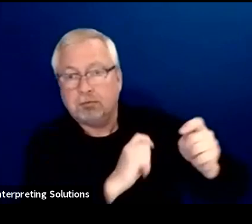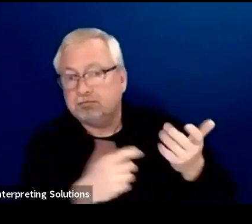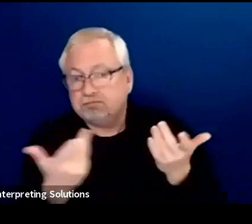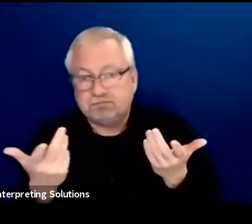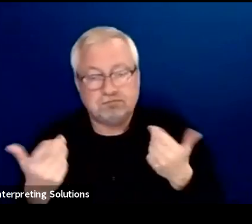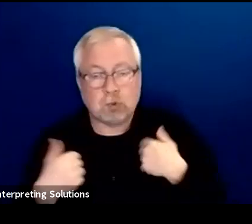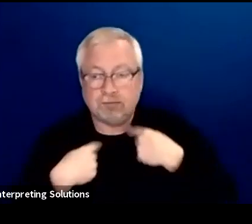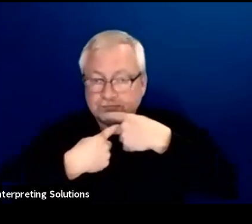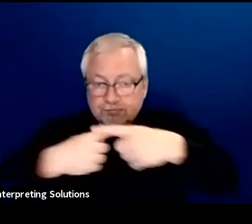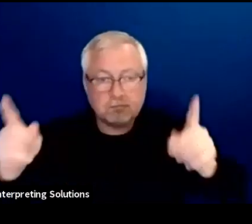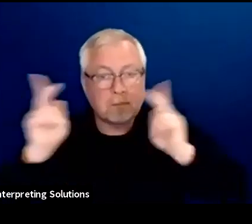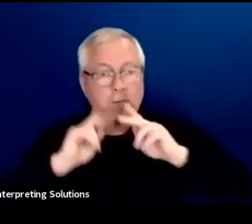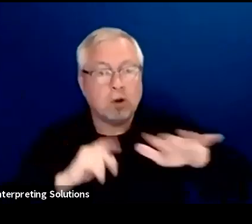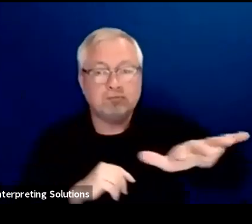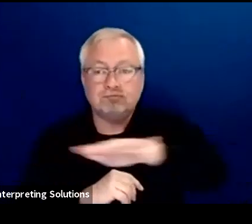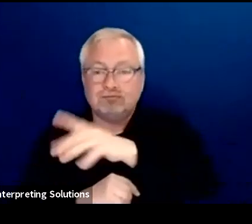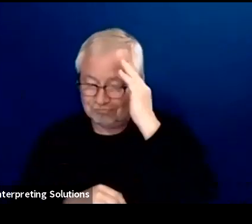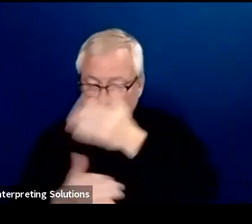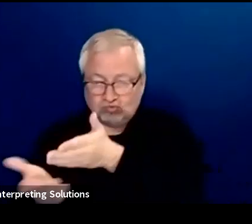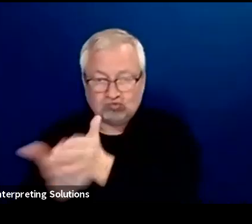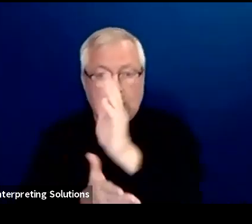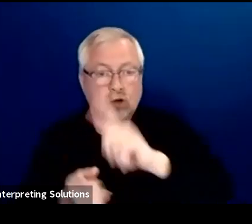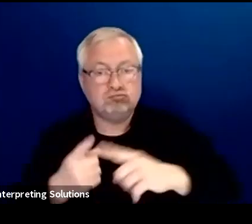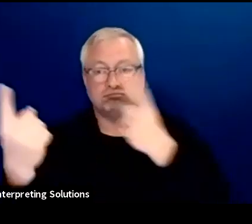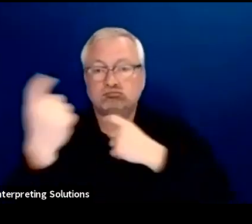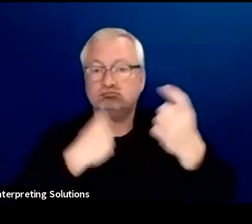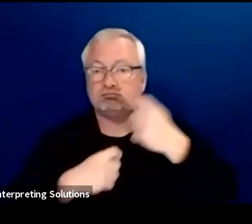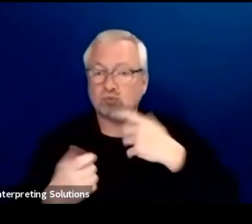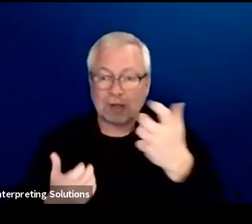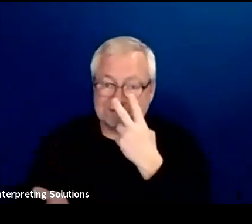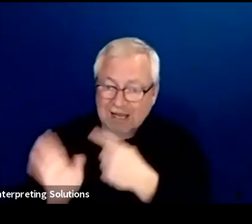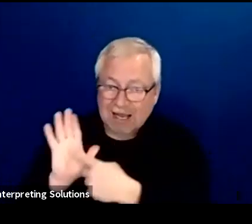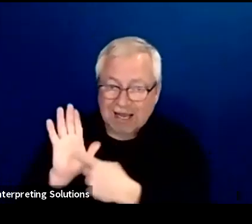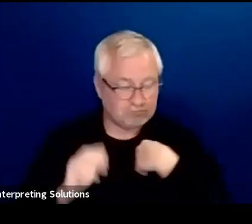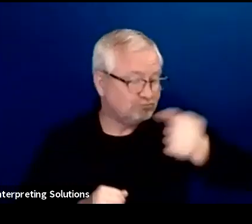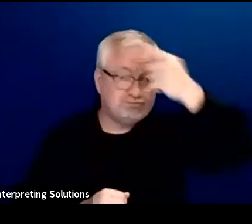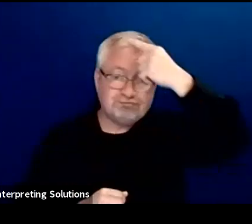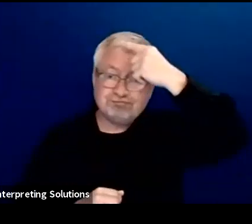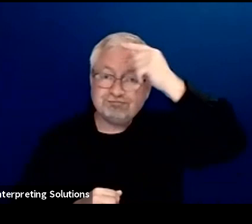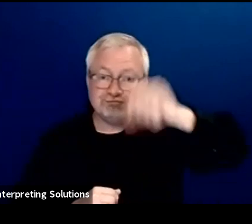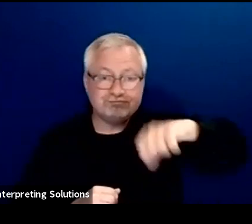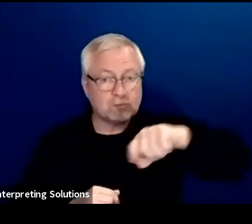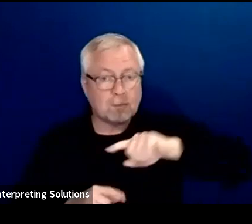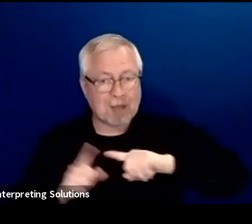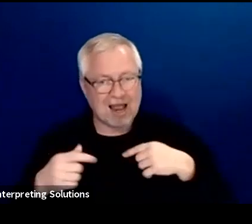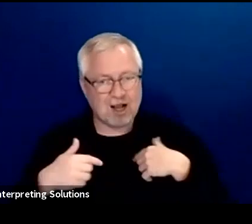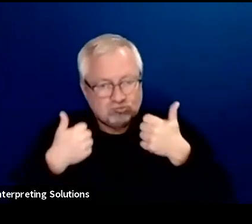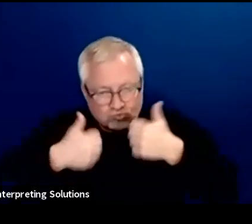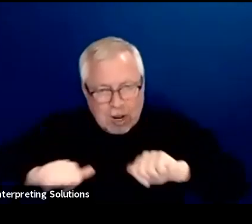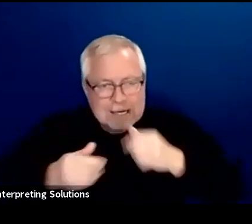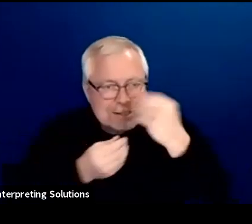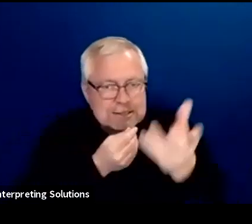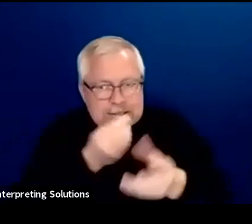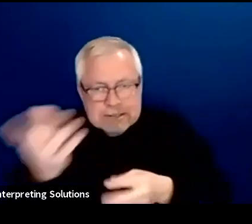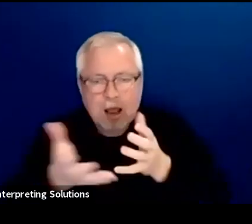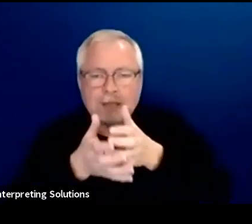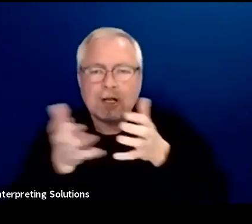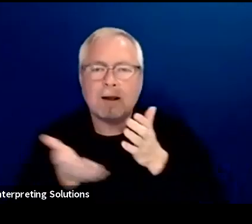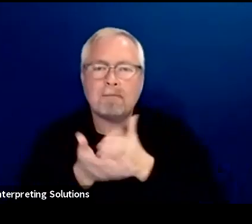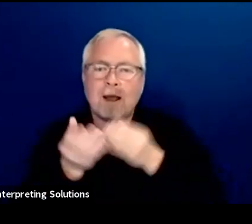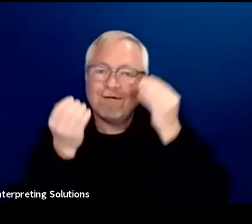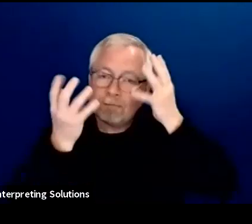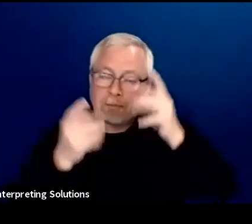ask to see some of this. I want to try and get as much as I can out, but I would tell them in the totality of all the evidence